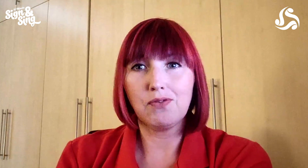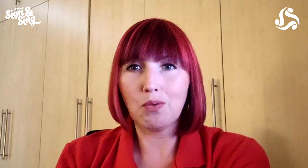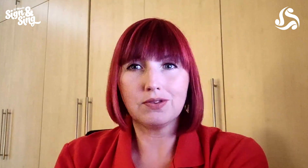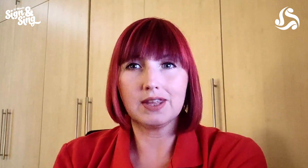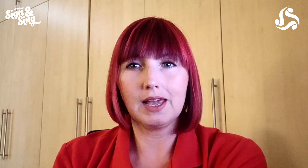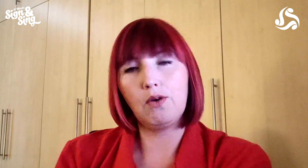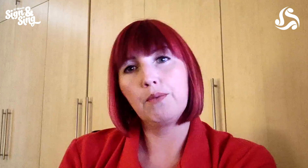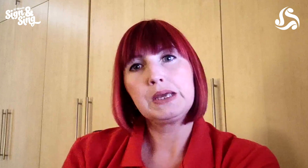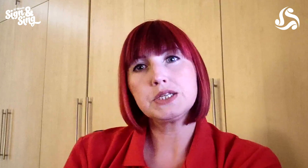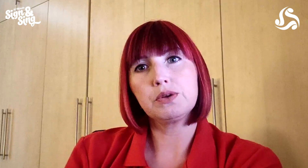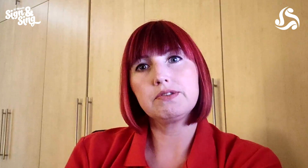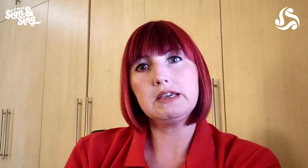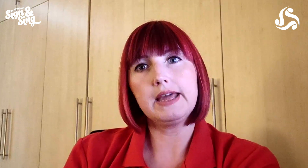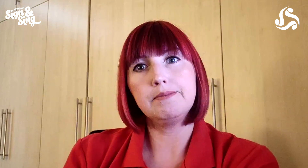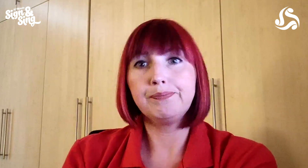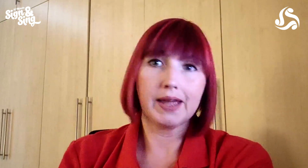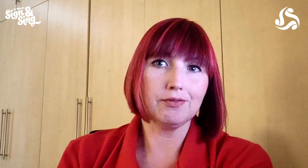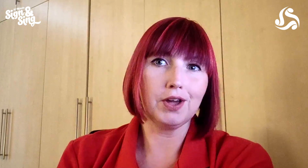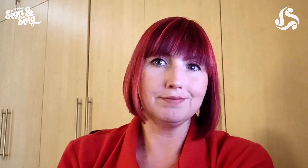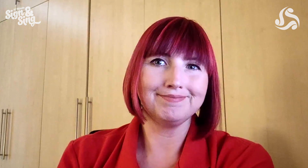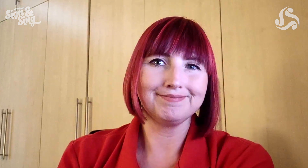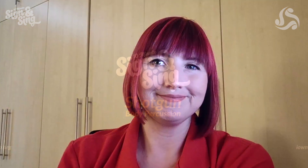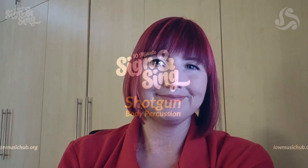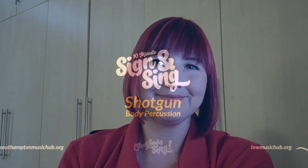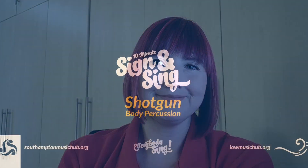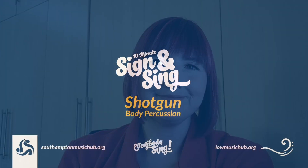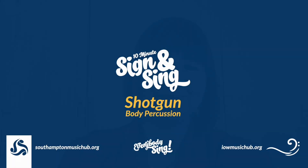singing if you are singing along. So I'll see you then. Have fun.